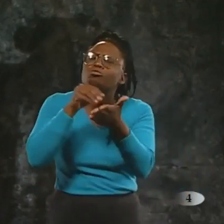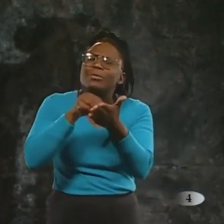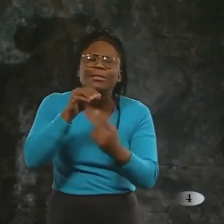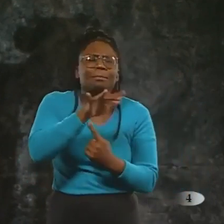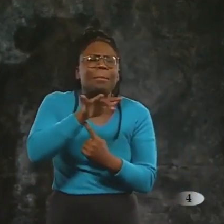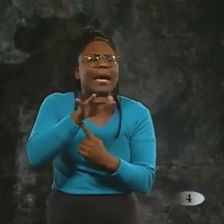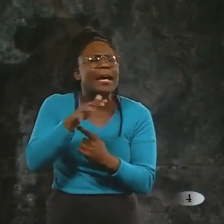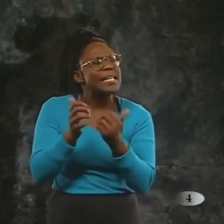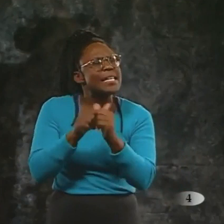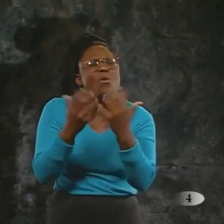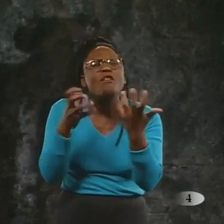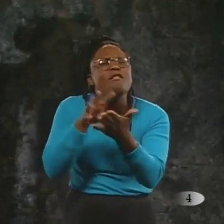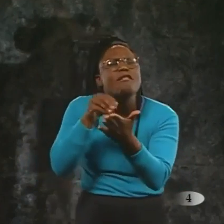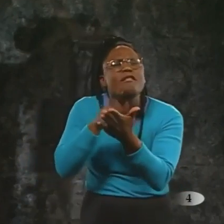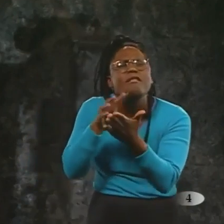And those are just a few rules on fingerspelling.